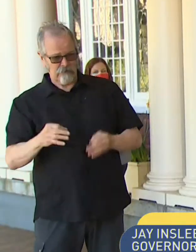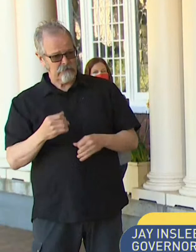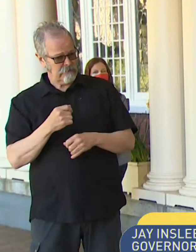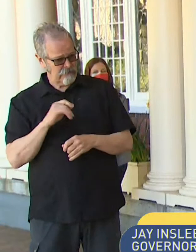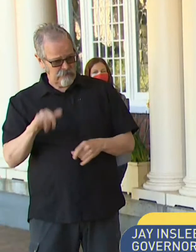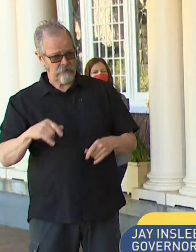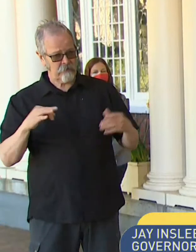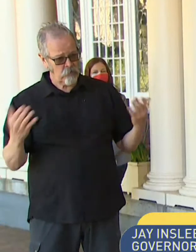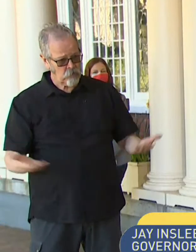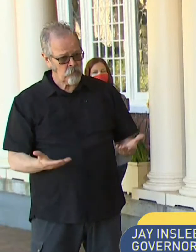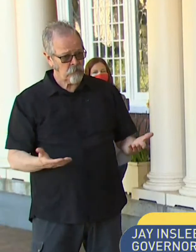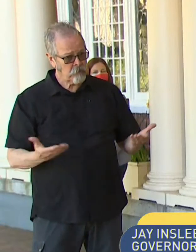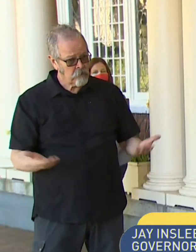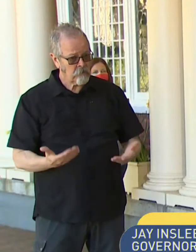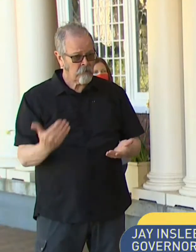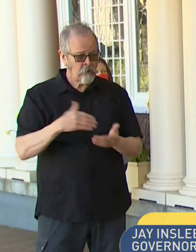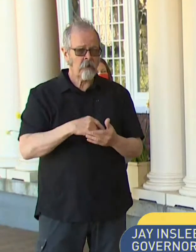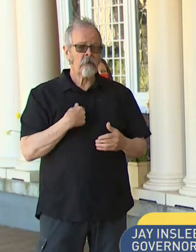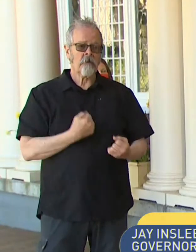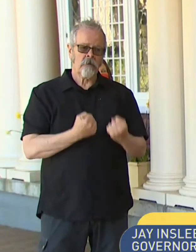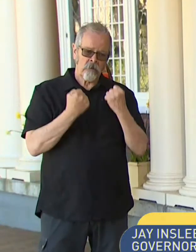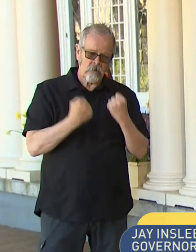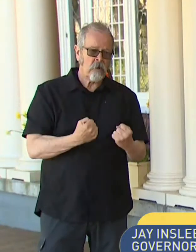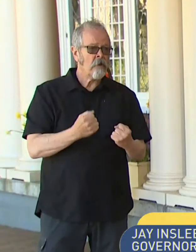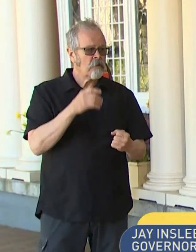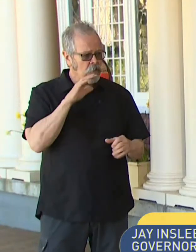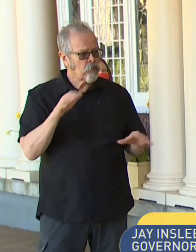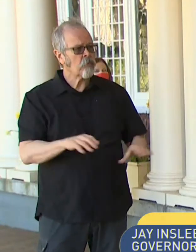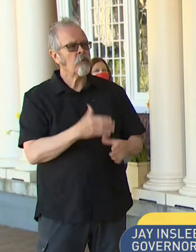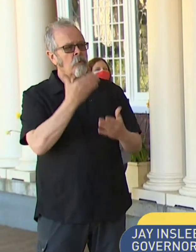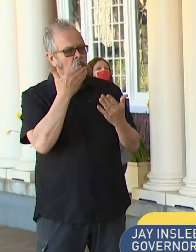very confident that we're going to do well.